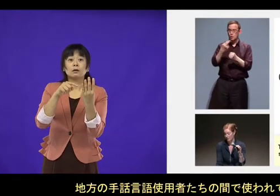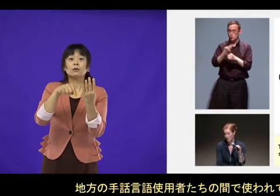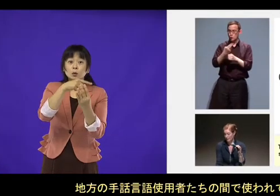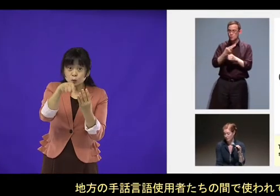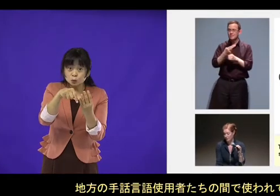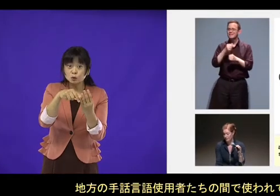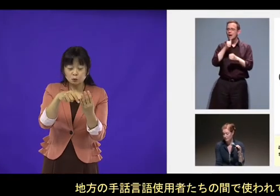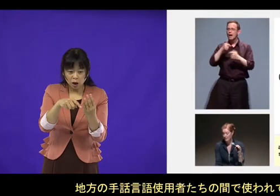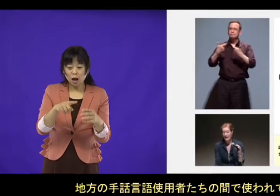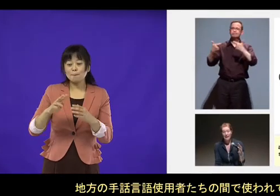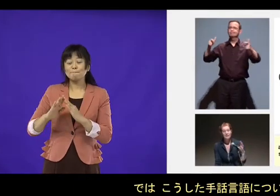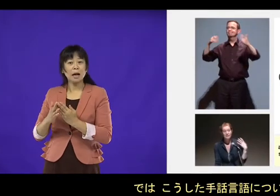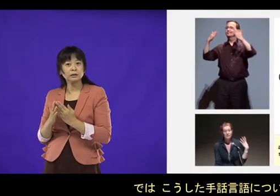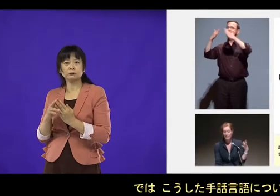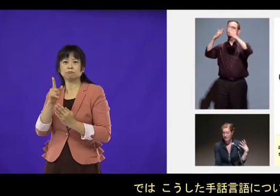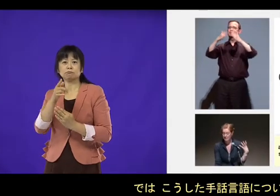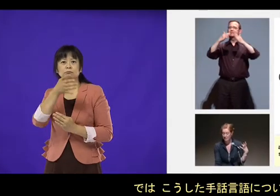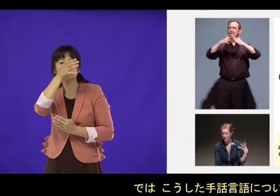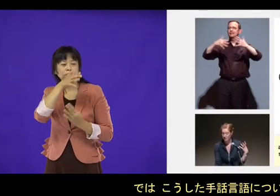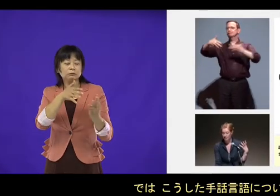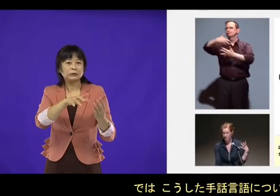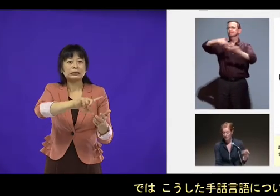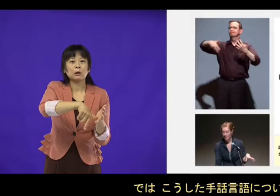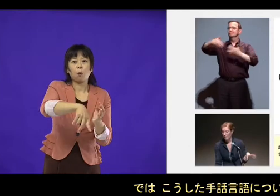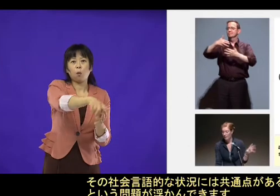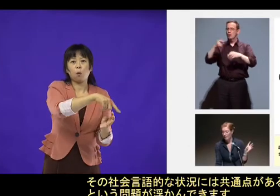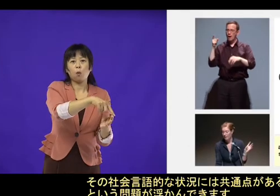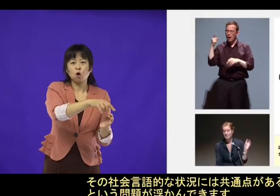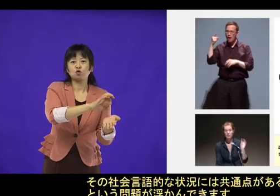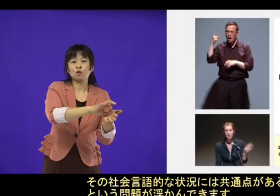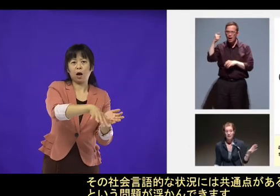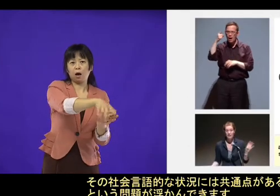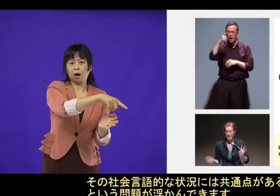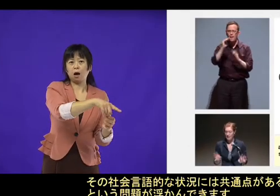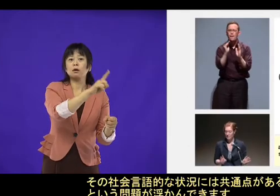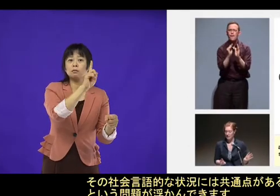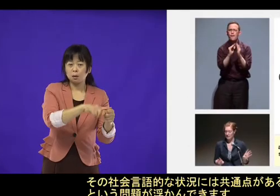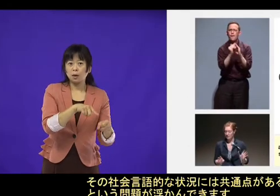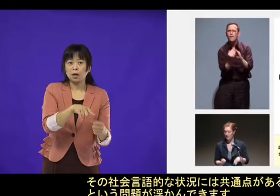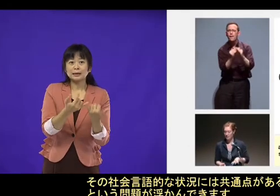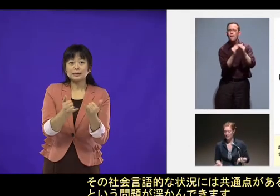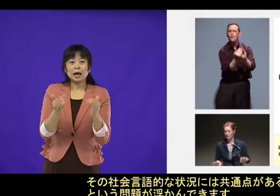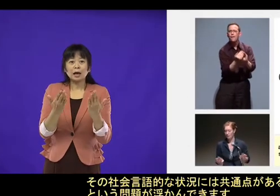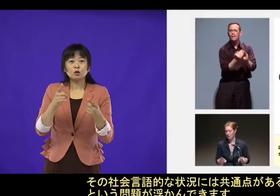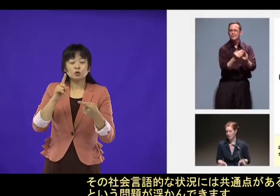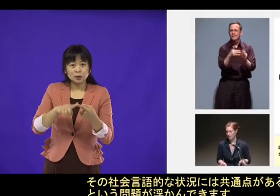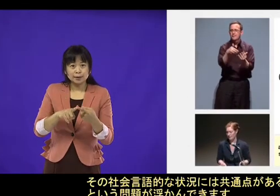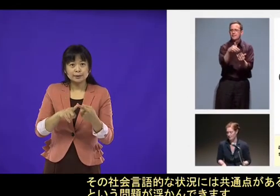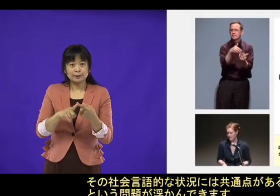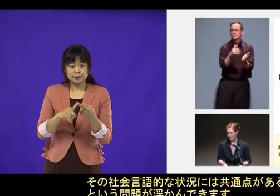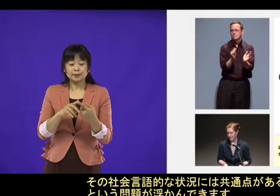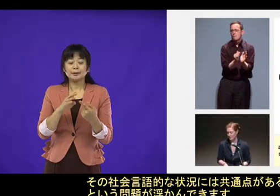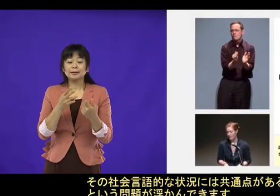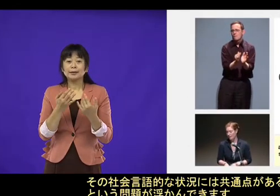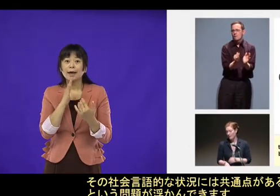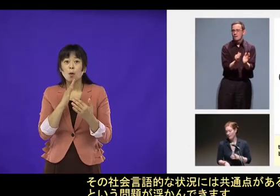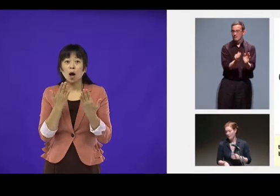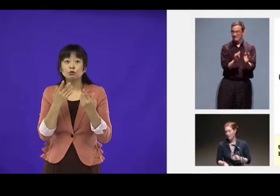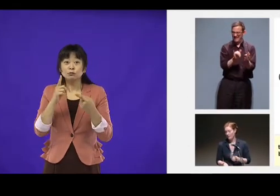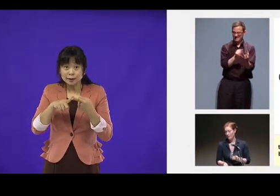urban signing communities. And this just begs the question whether there's some shared aspect of their social linguistic